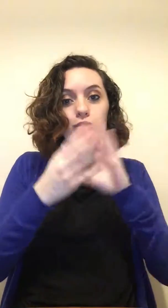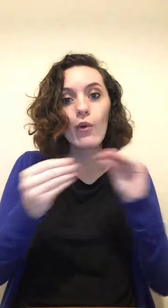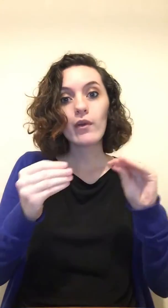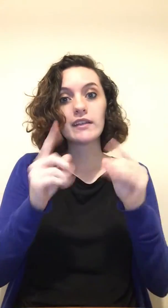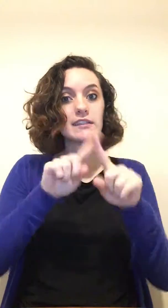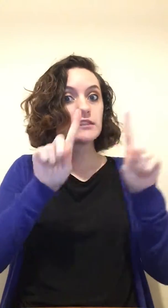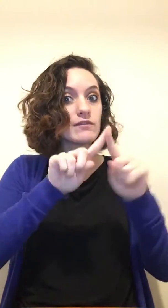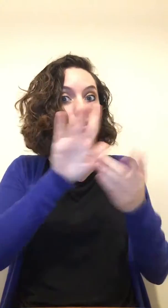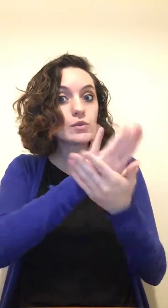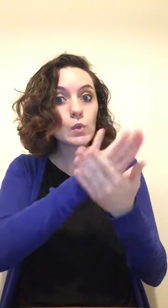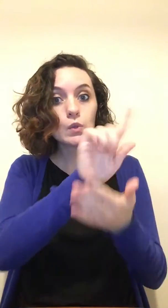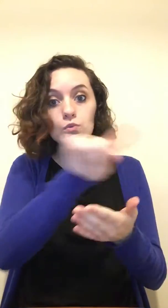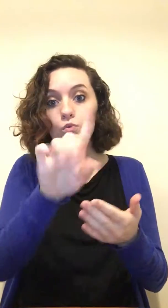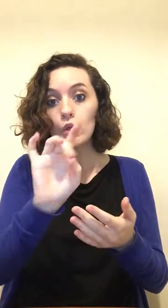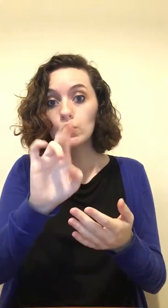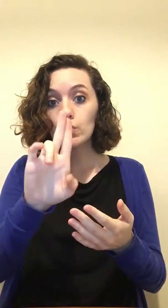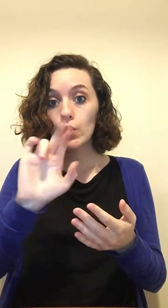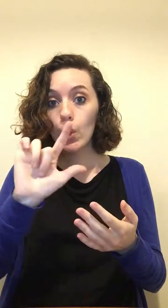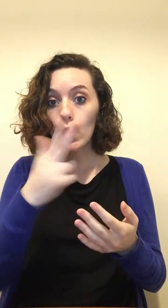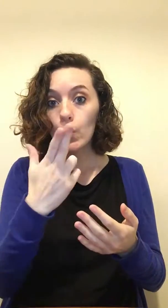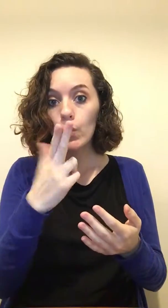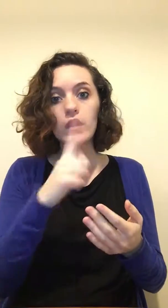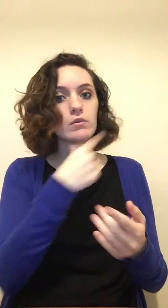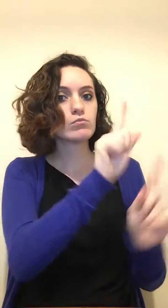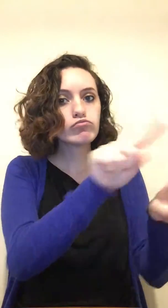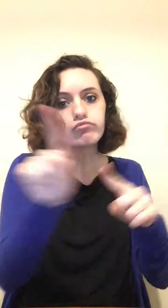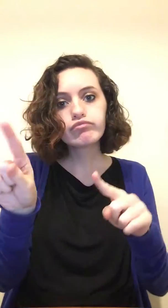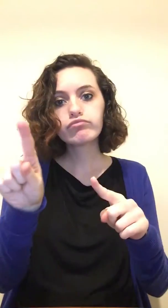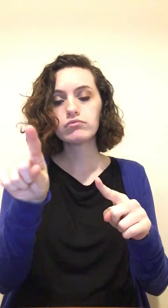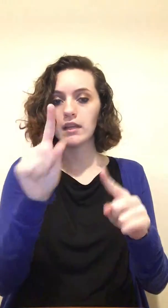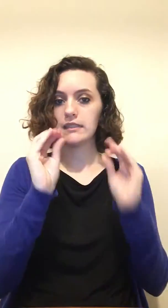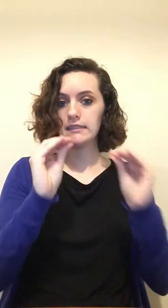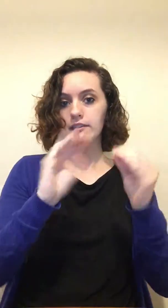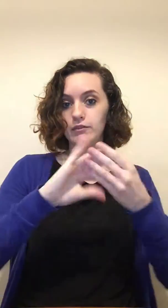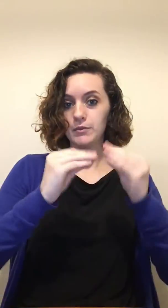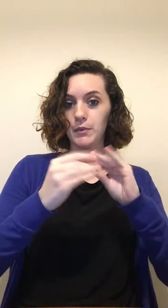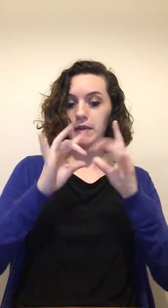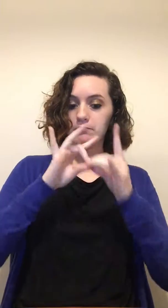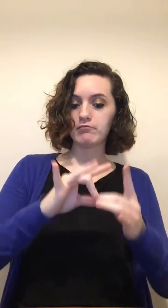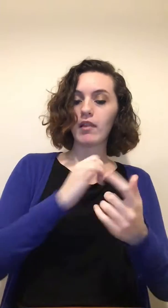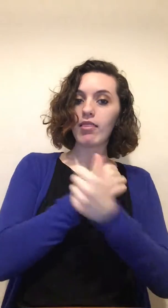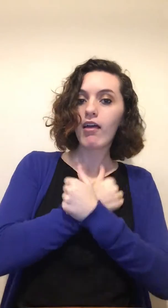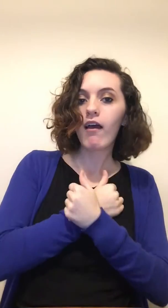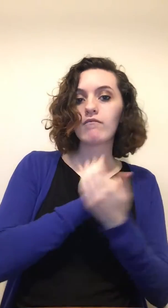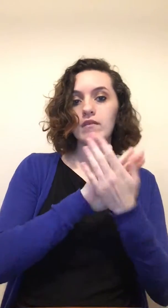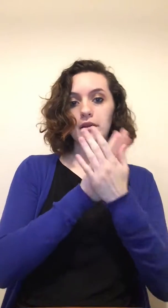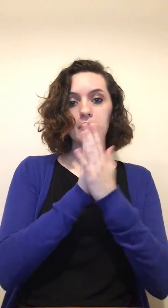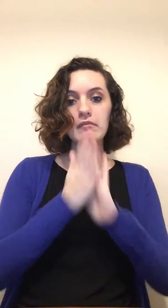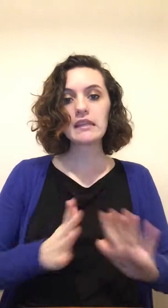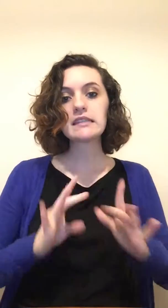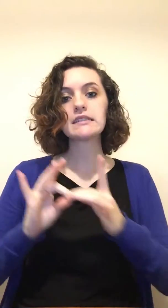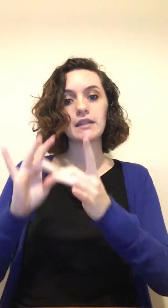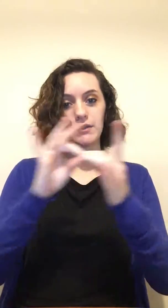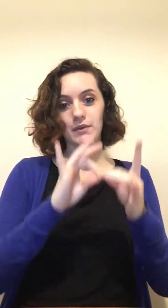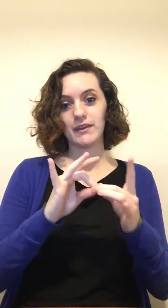around Duluth, and he teaches stories of love, peace, and unity. Please welcome to the stage Professor Changaa